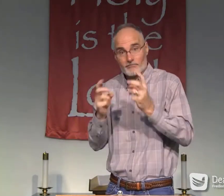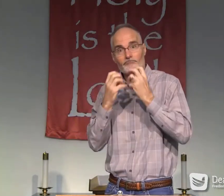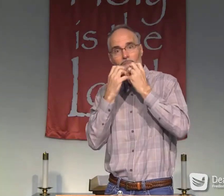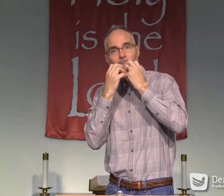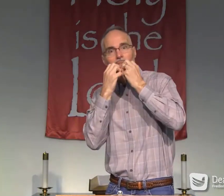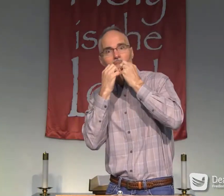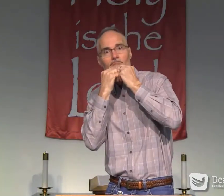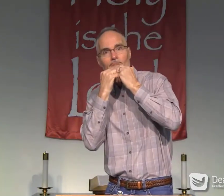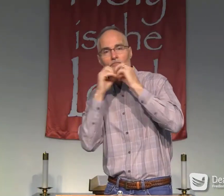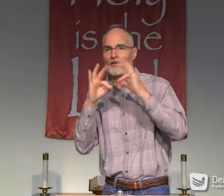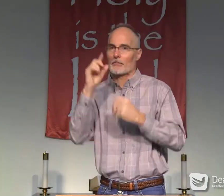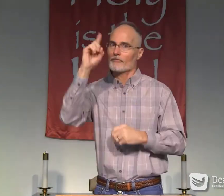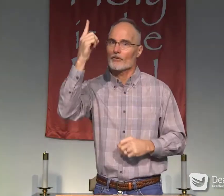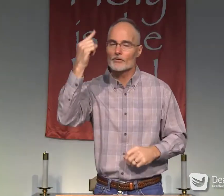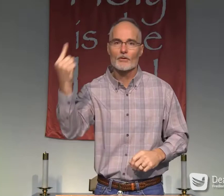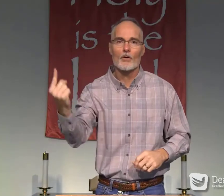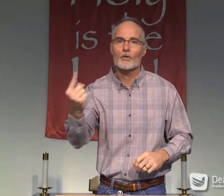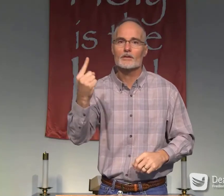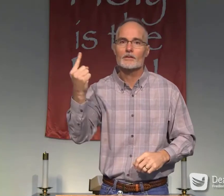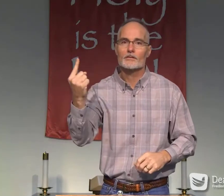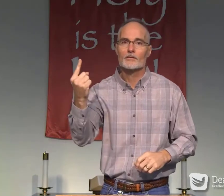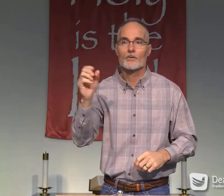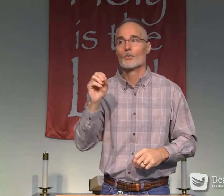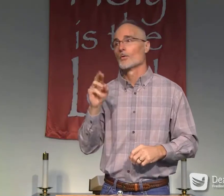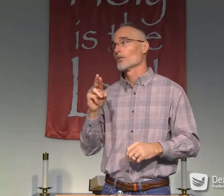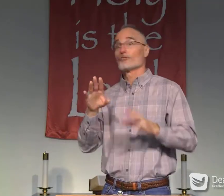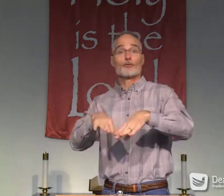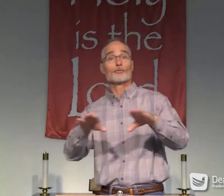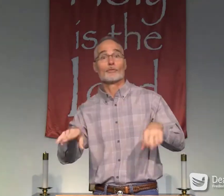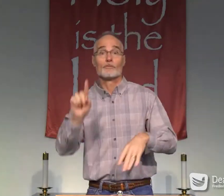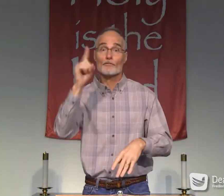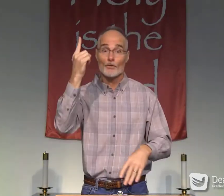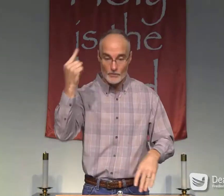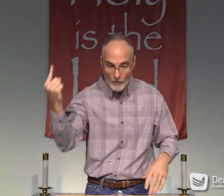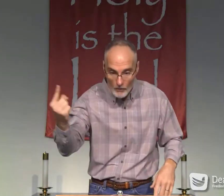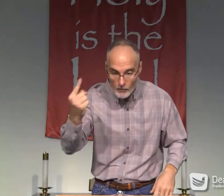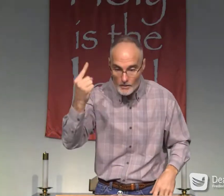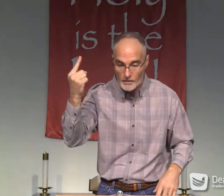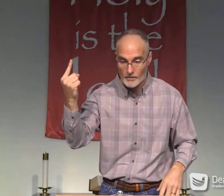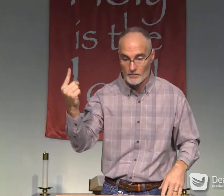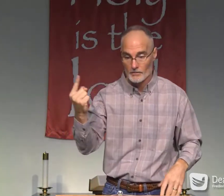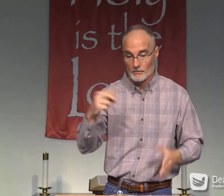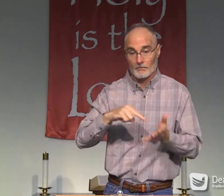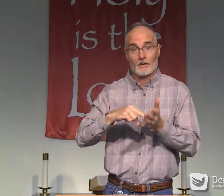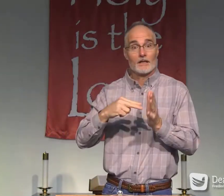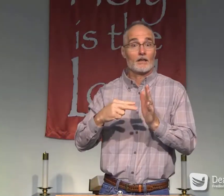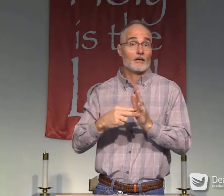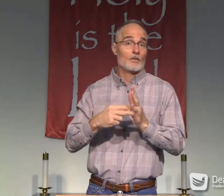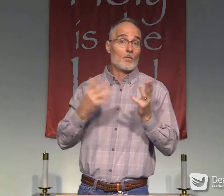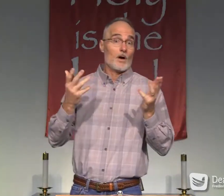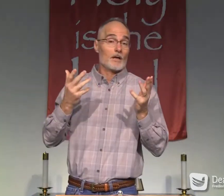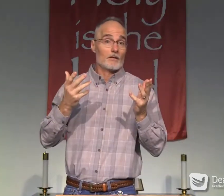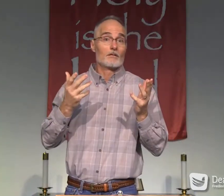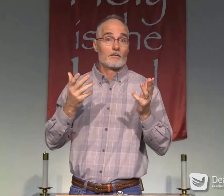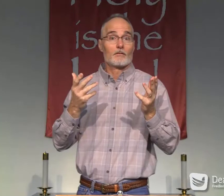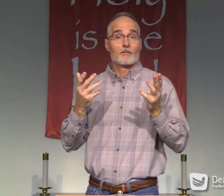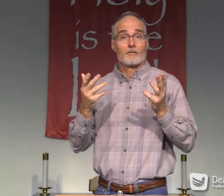You know, sometimes family itself can become our idols.